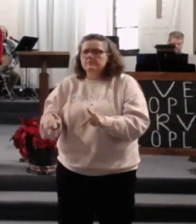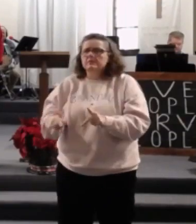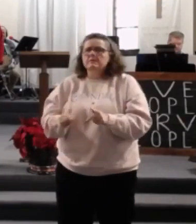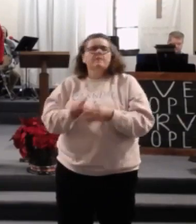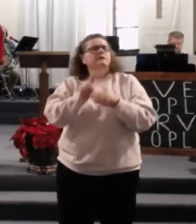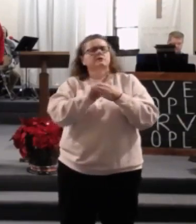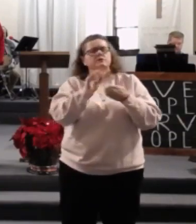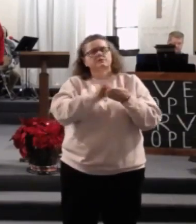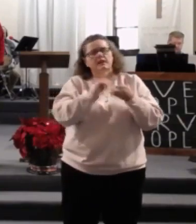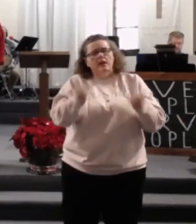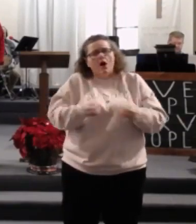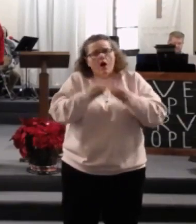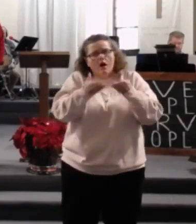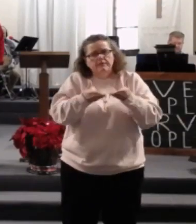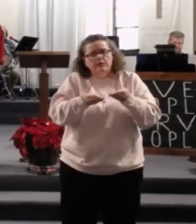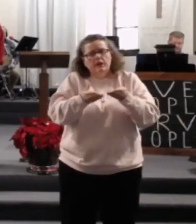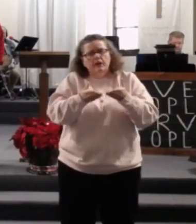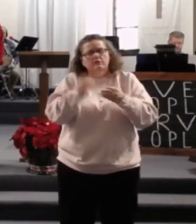wisely.